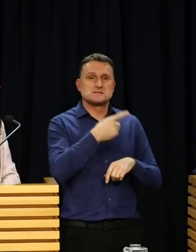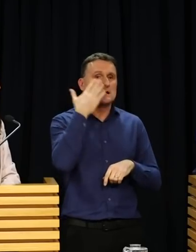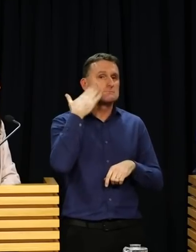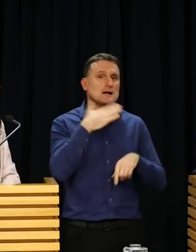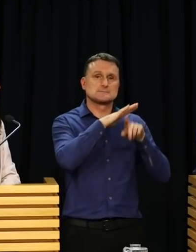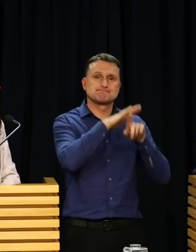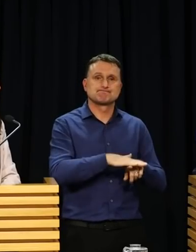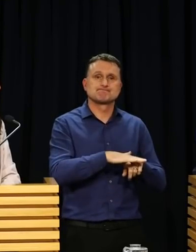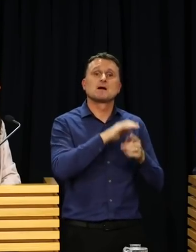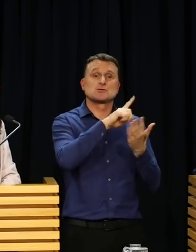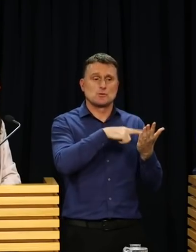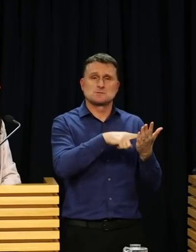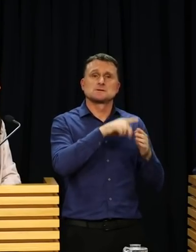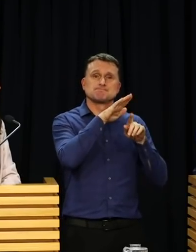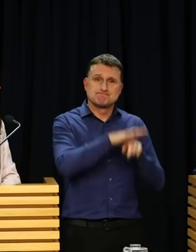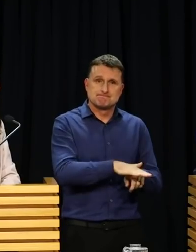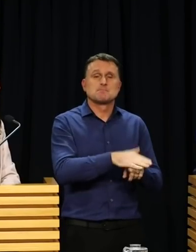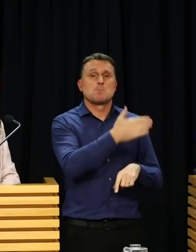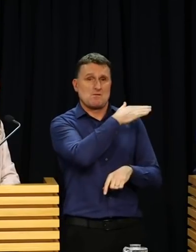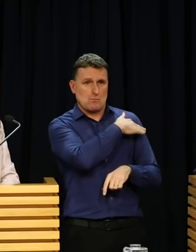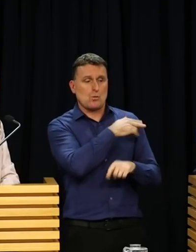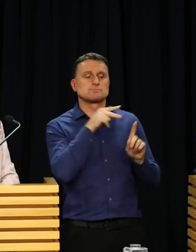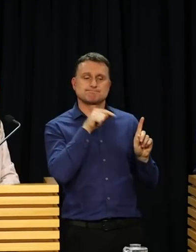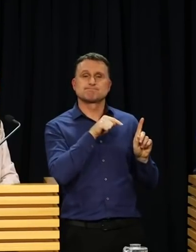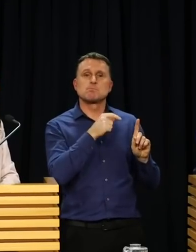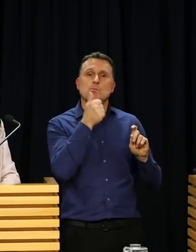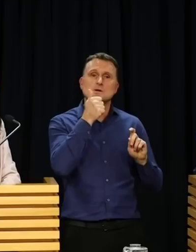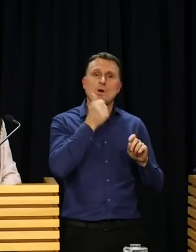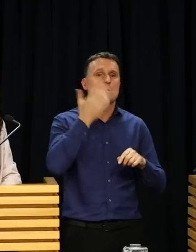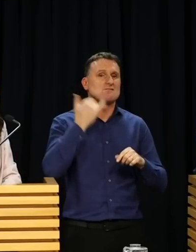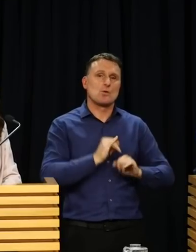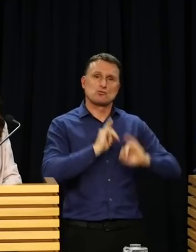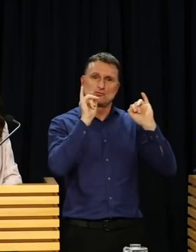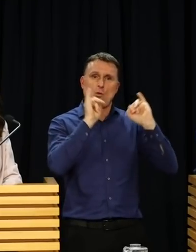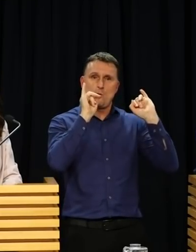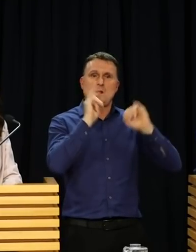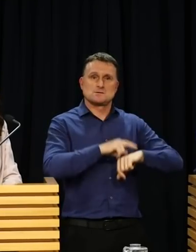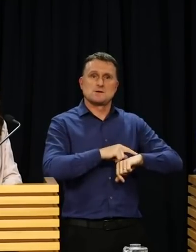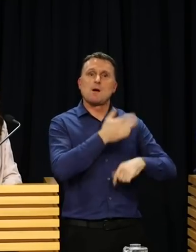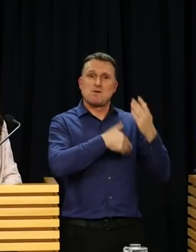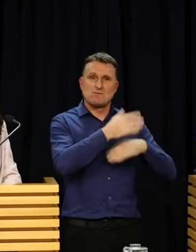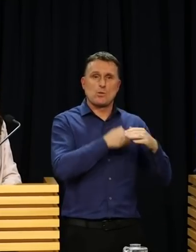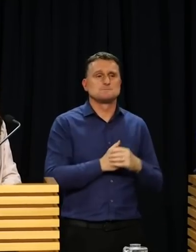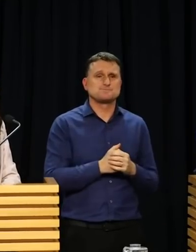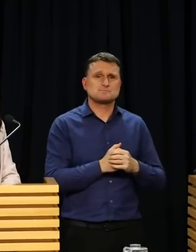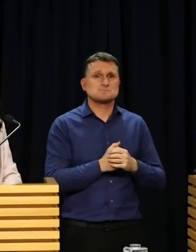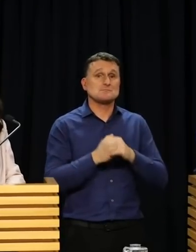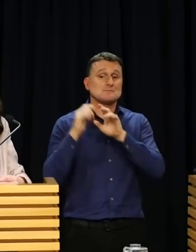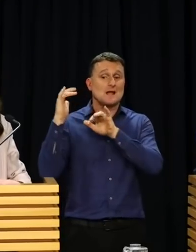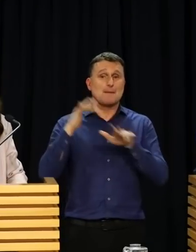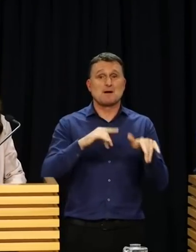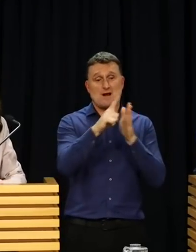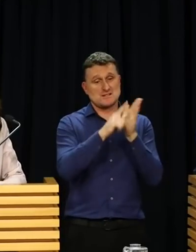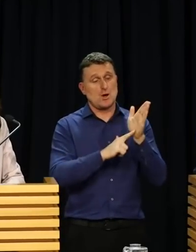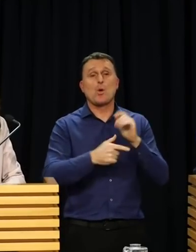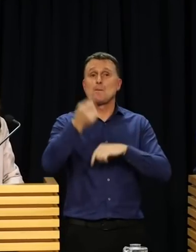and discriminatory. It highlights the trauma and harm suffered through the discriminatory enforcement of immigration laws